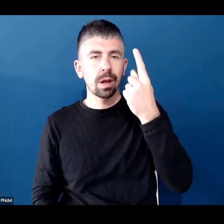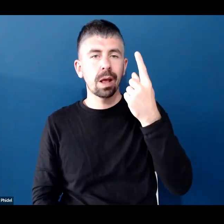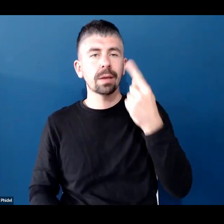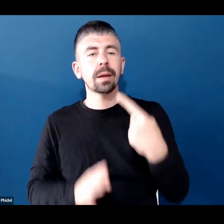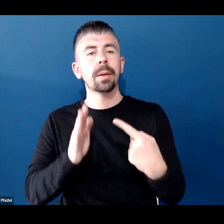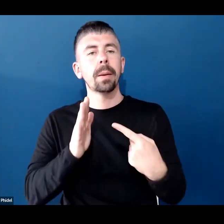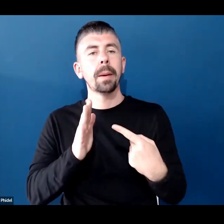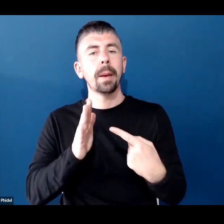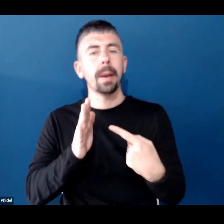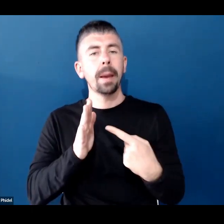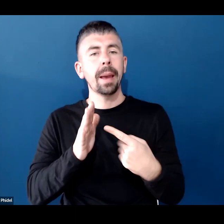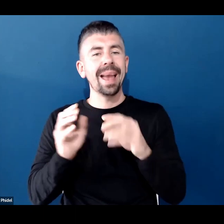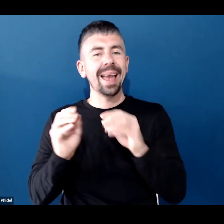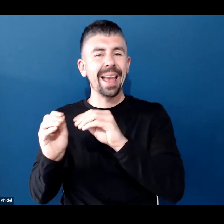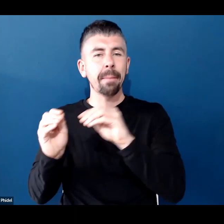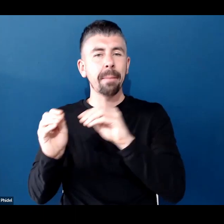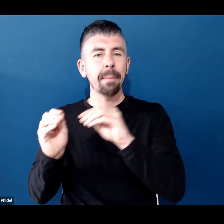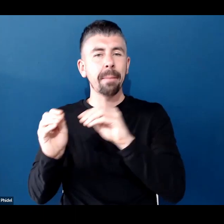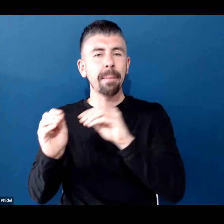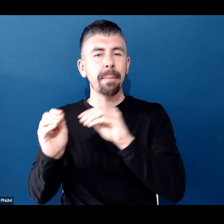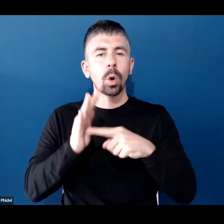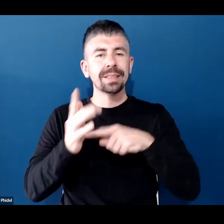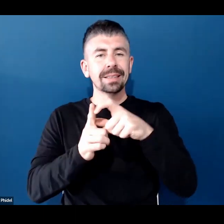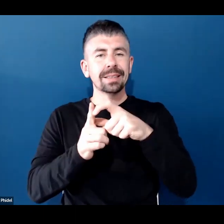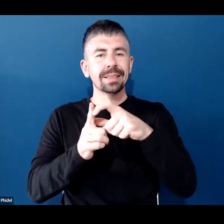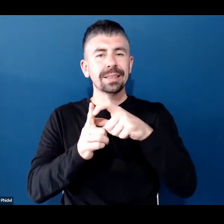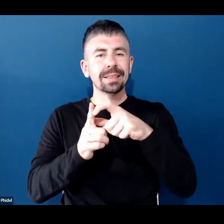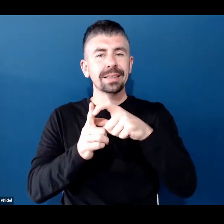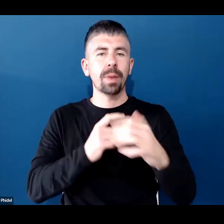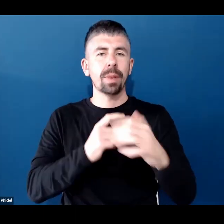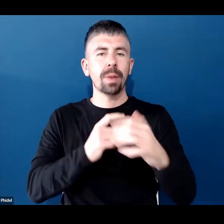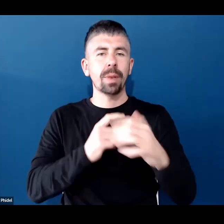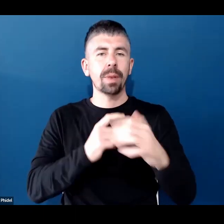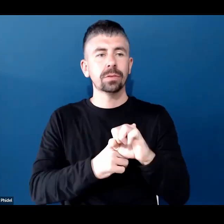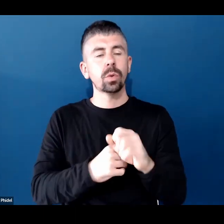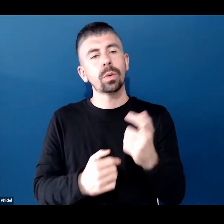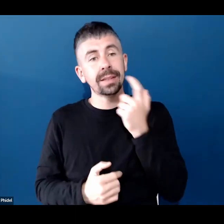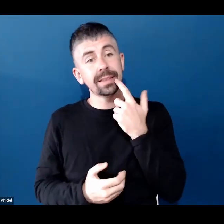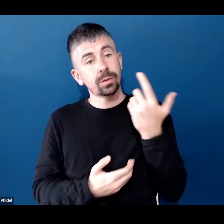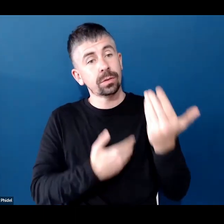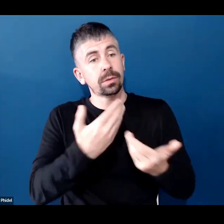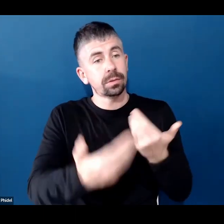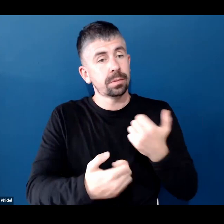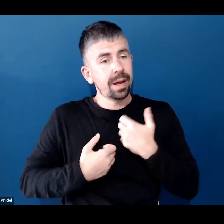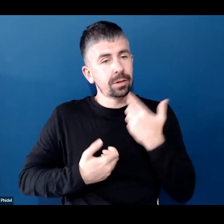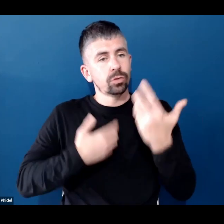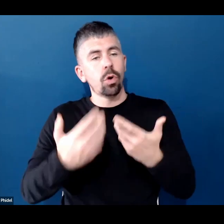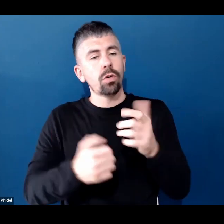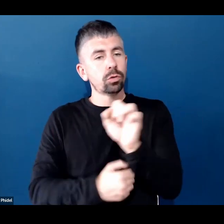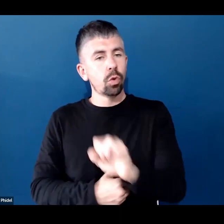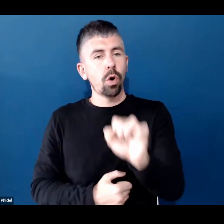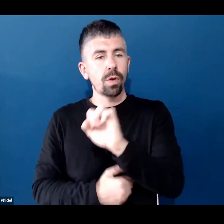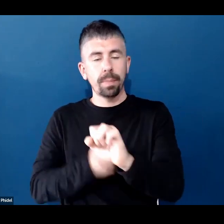imported environmental impacts. So it's very easy to tell the story of how Europe has